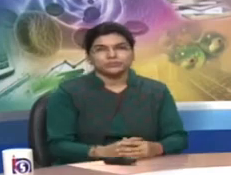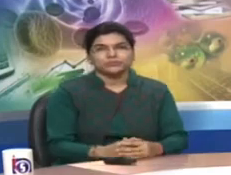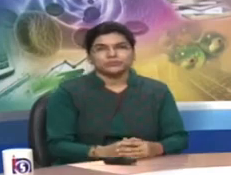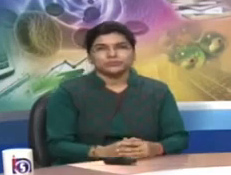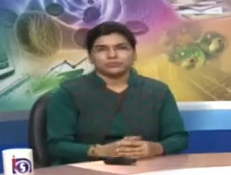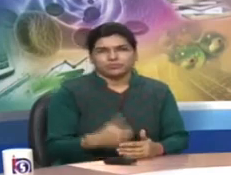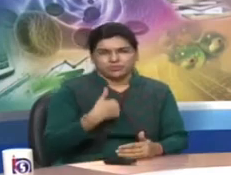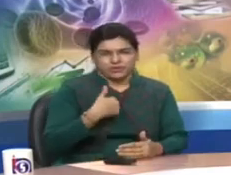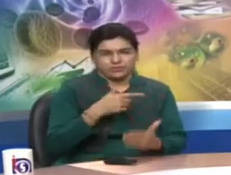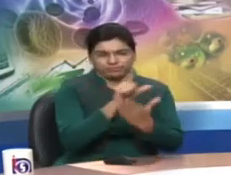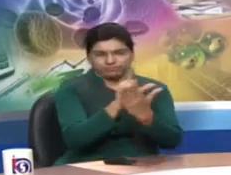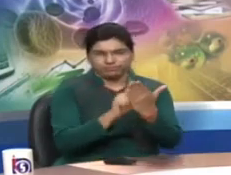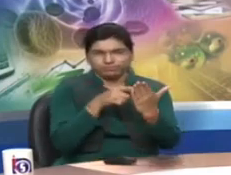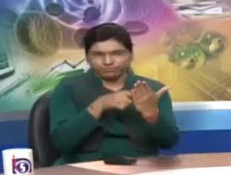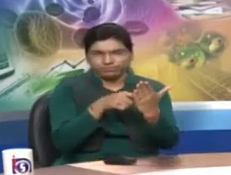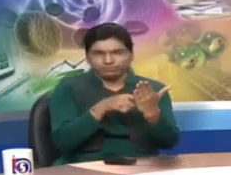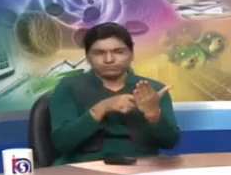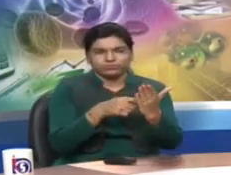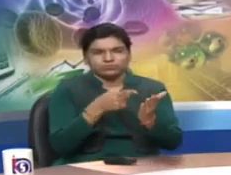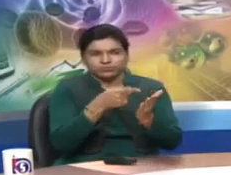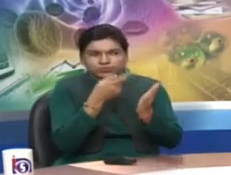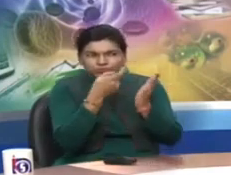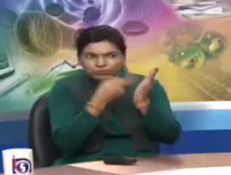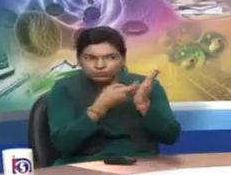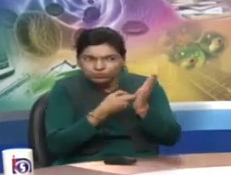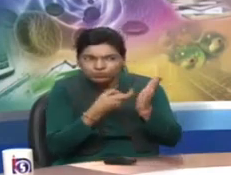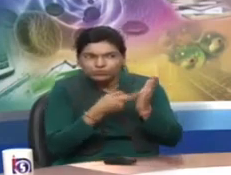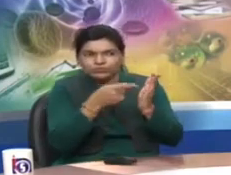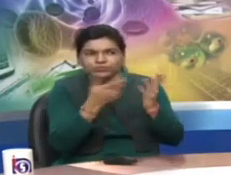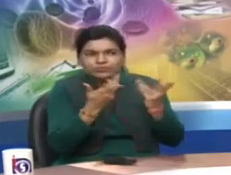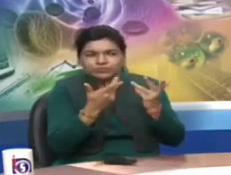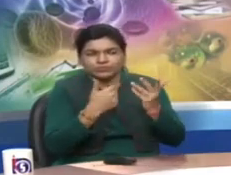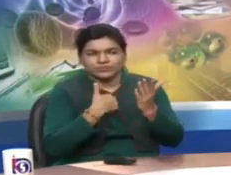the son replies to his father by writing this letter saying, "Dear Papa,